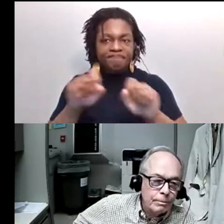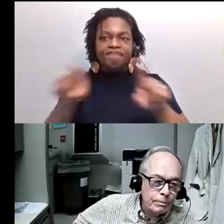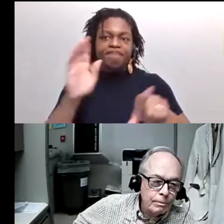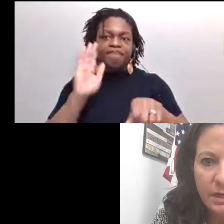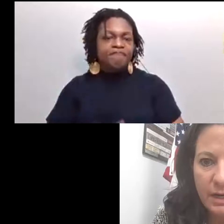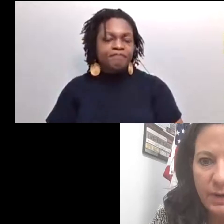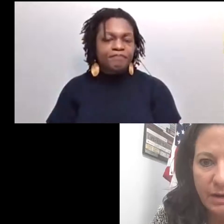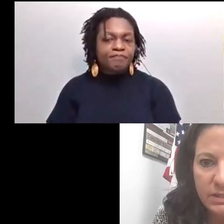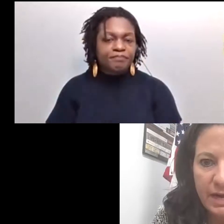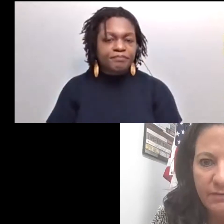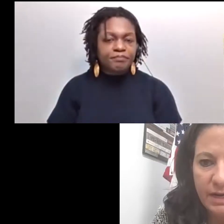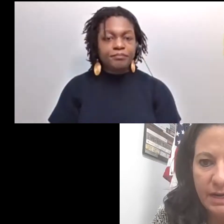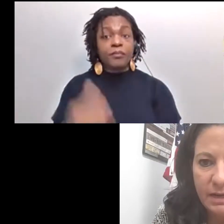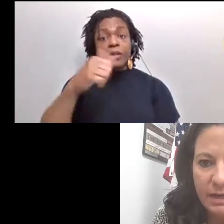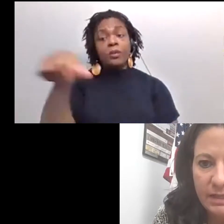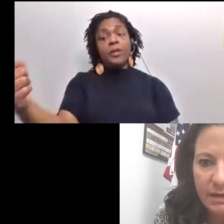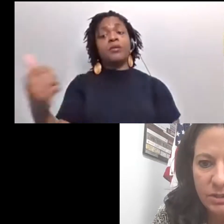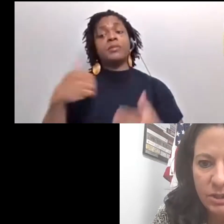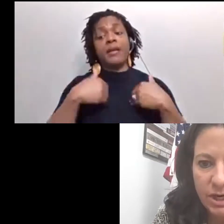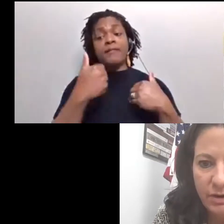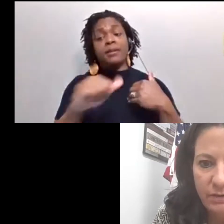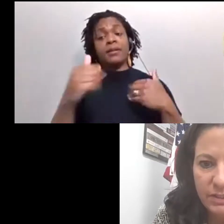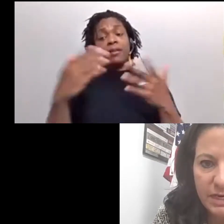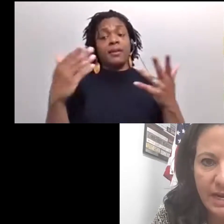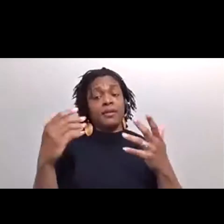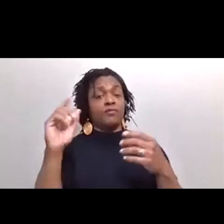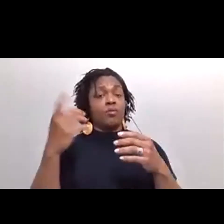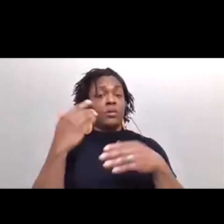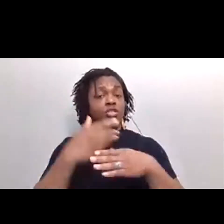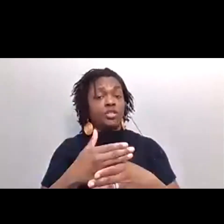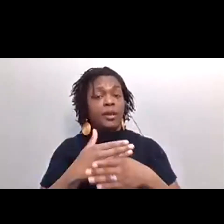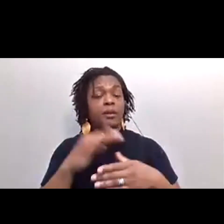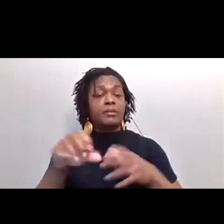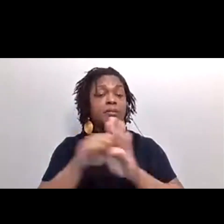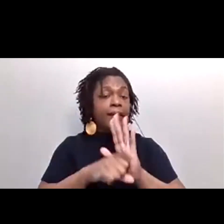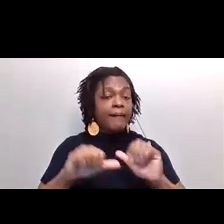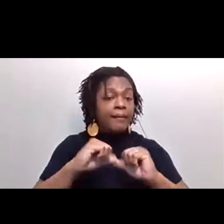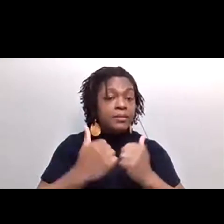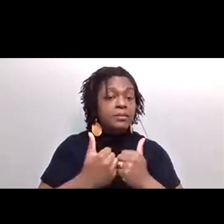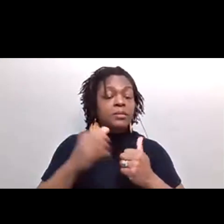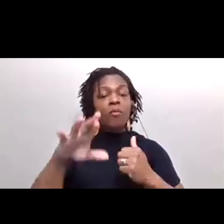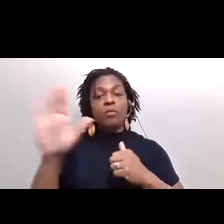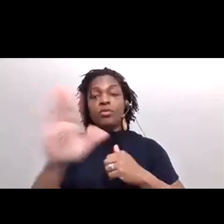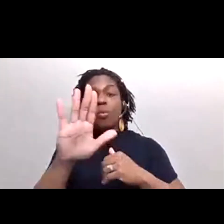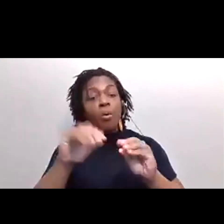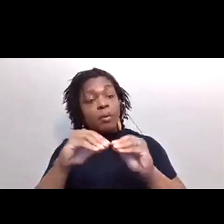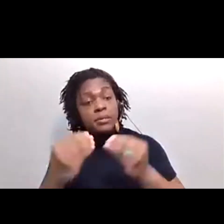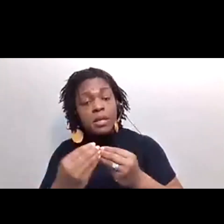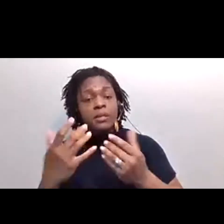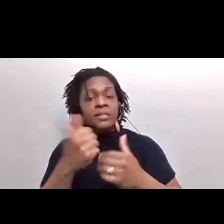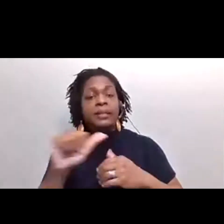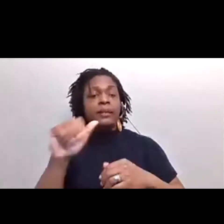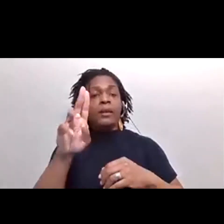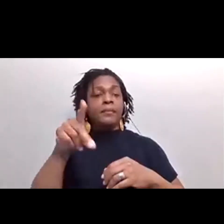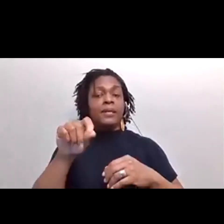Thank you. Does anyone else have anything else to share? Any of our state agencies or your organizations? Do you have any updates from